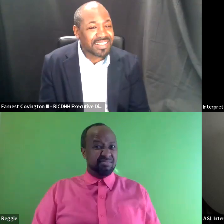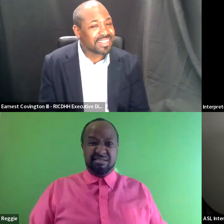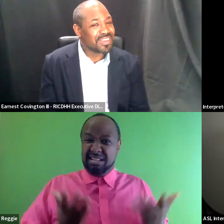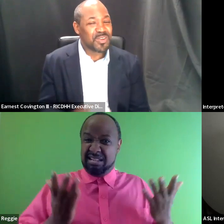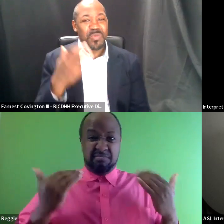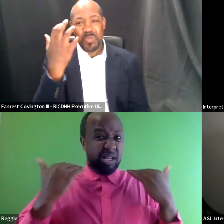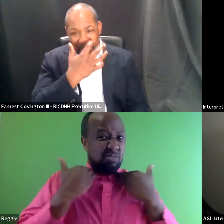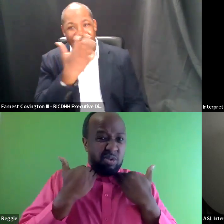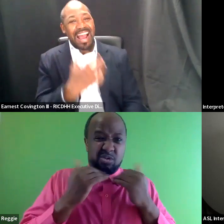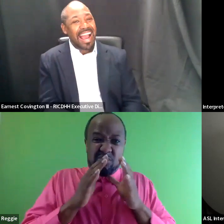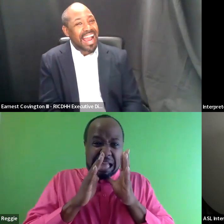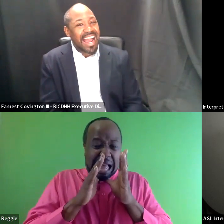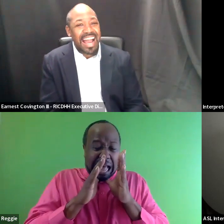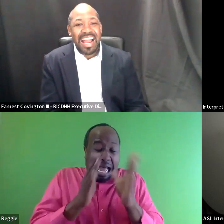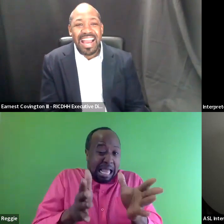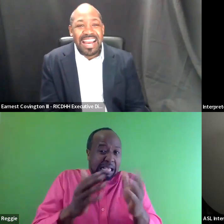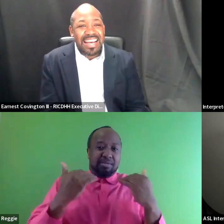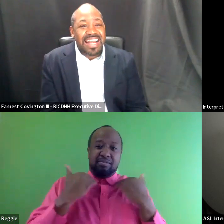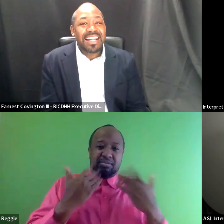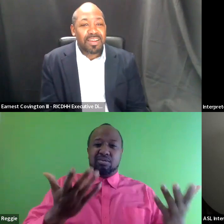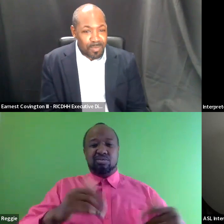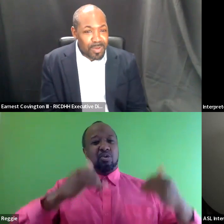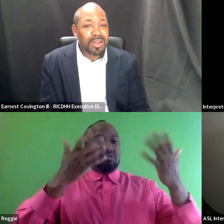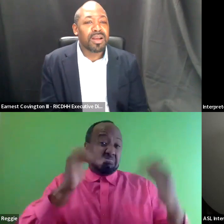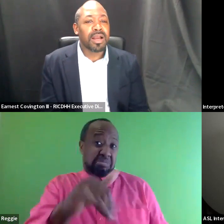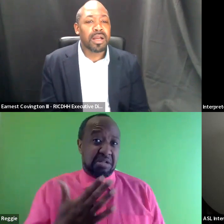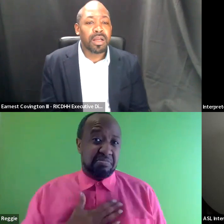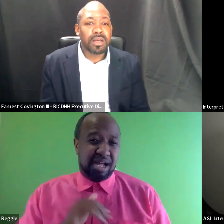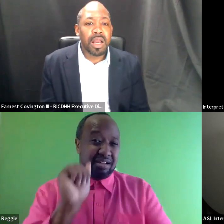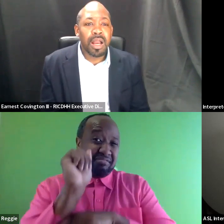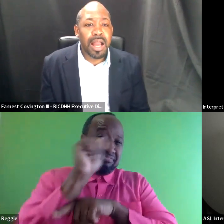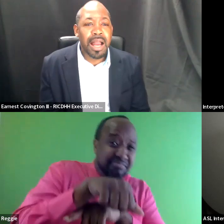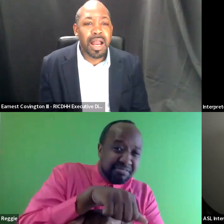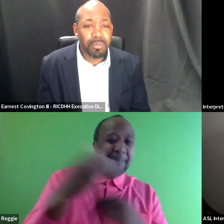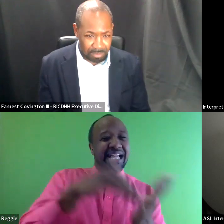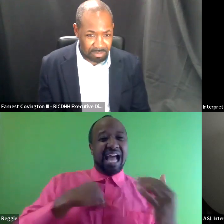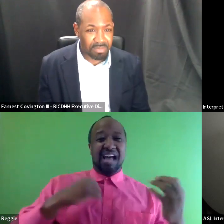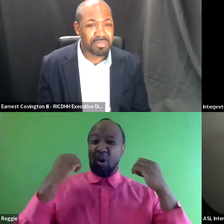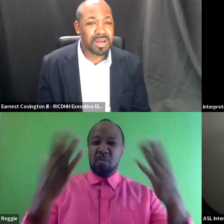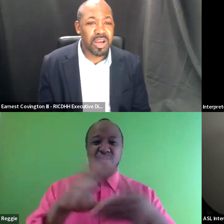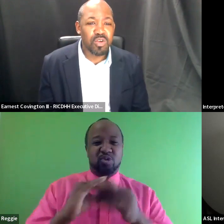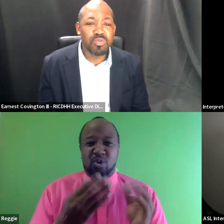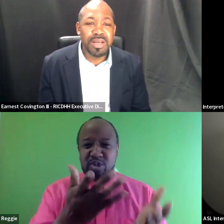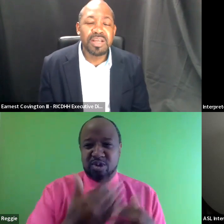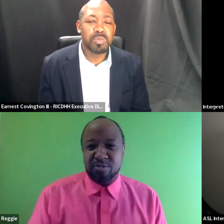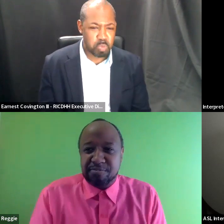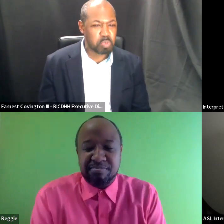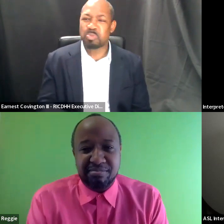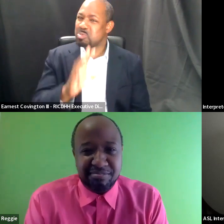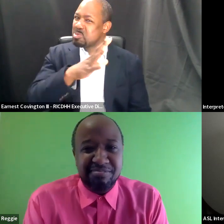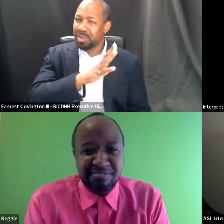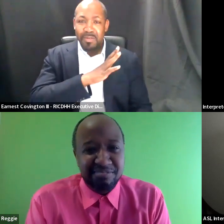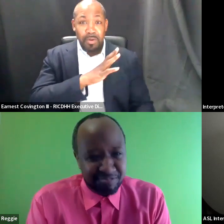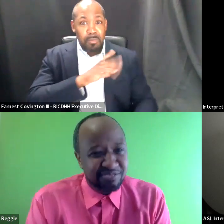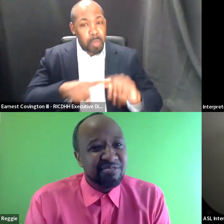And I was broke, but that's how I did it. I hated being broke, and it was a real motivator for me to overcome these things that were